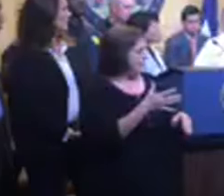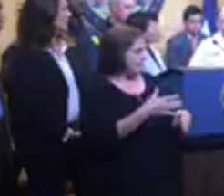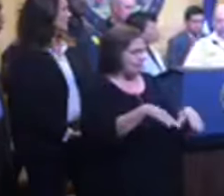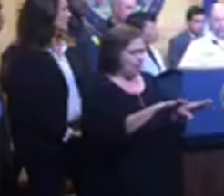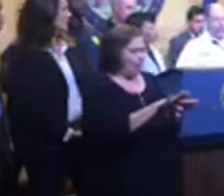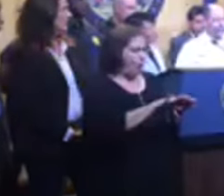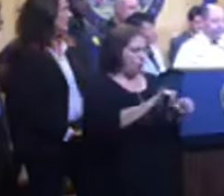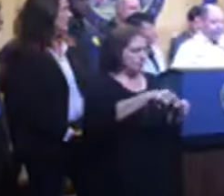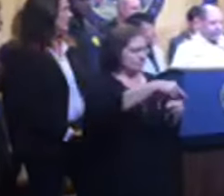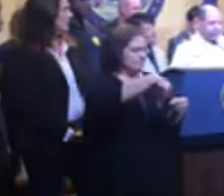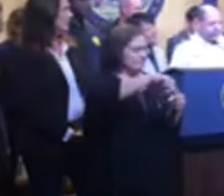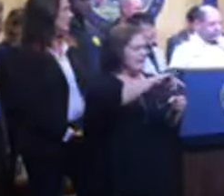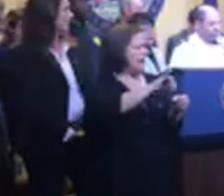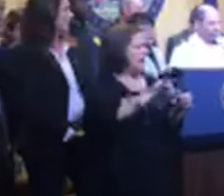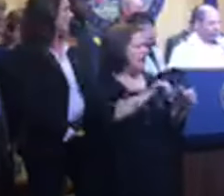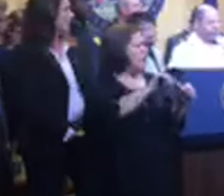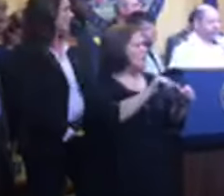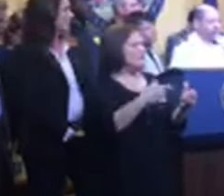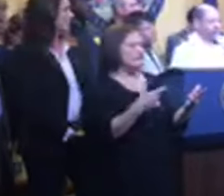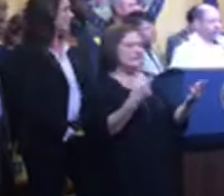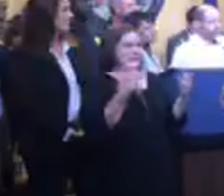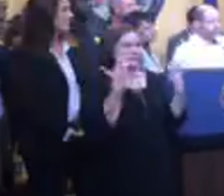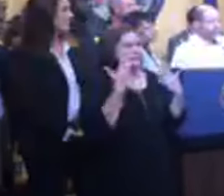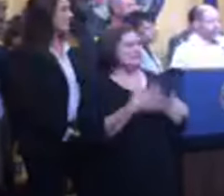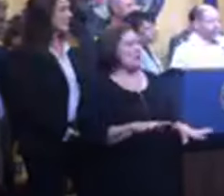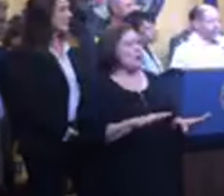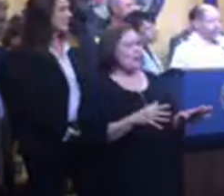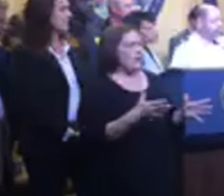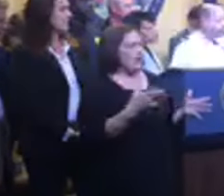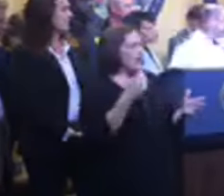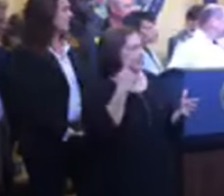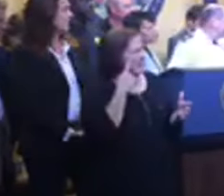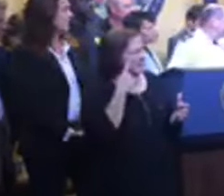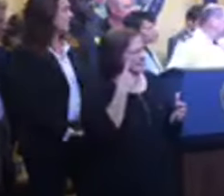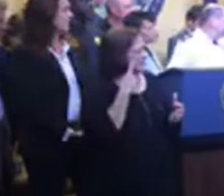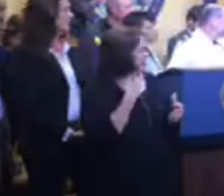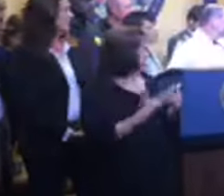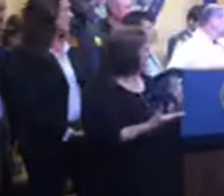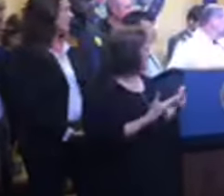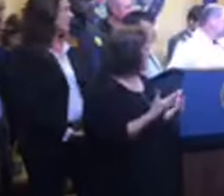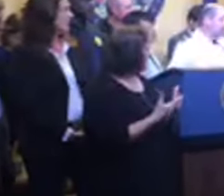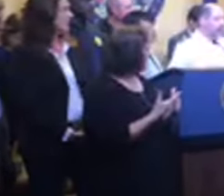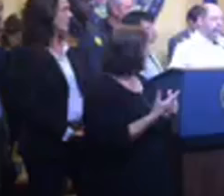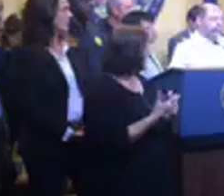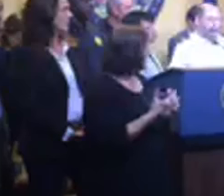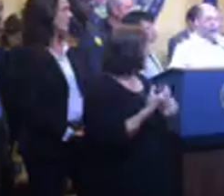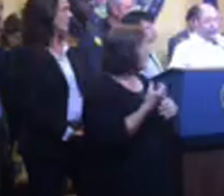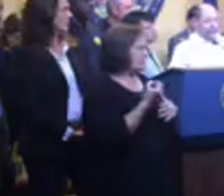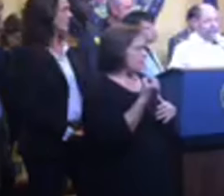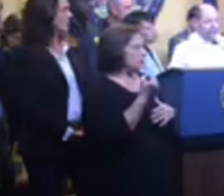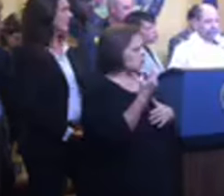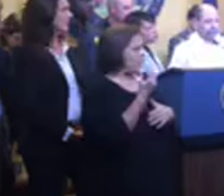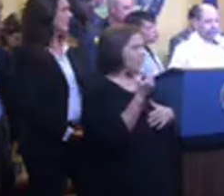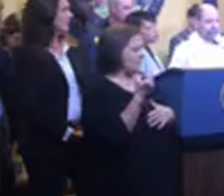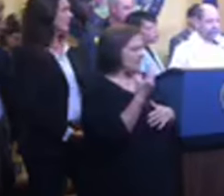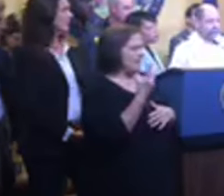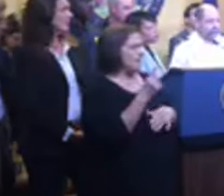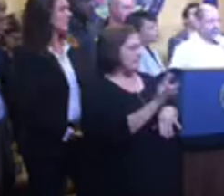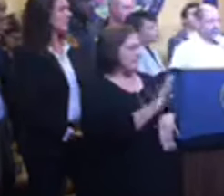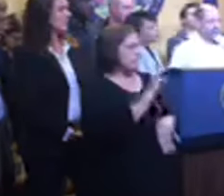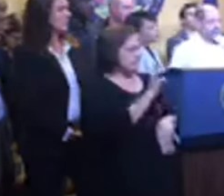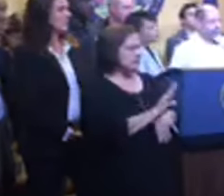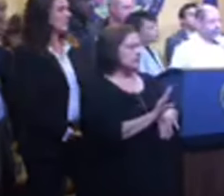a- Yeah, I don't have an exact count, I apologize. We're working to get them open. I think it's about a dozen, about 12